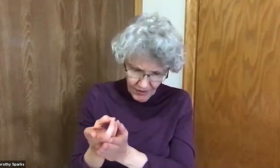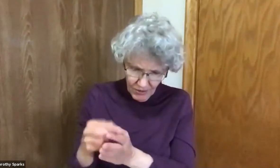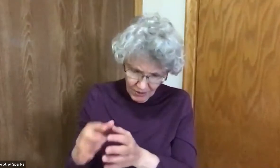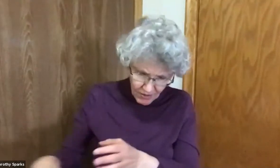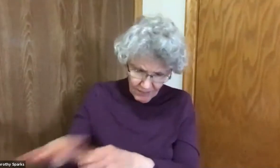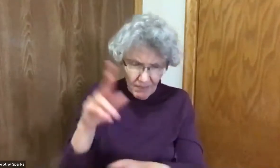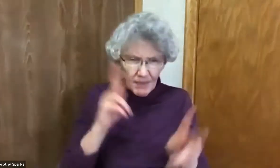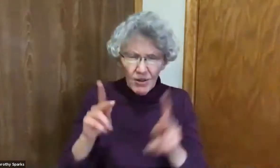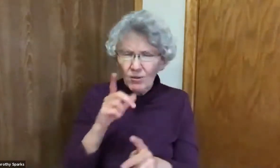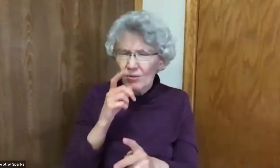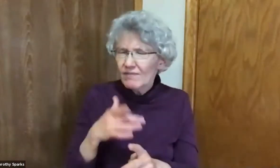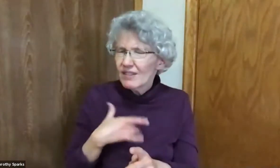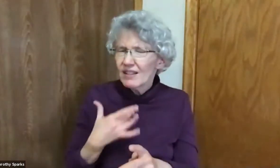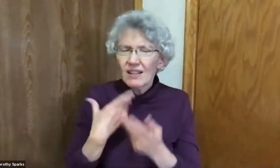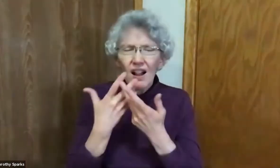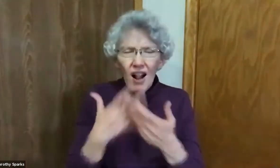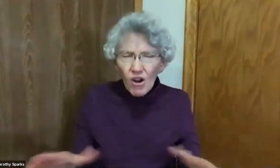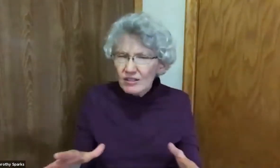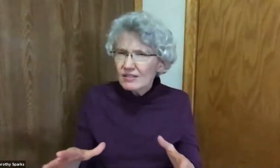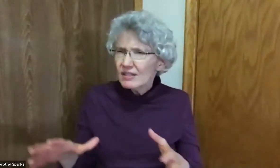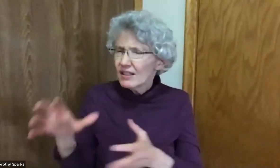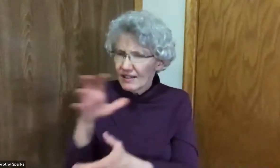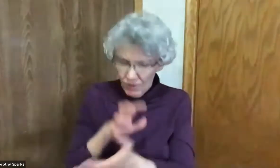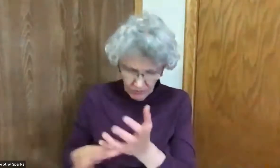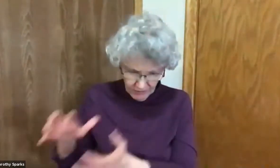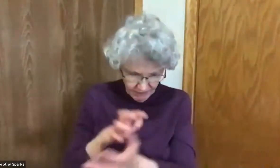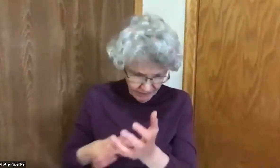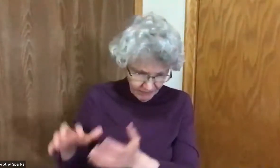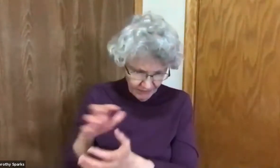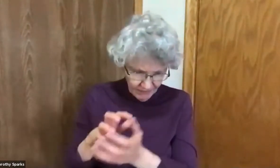to a lost and confused people.